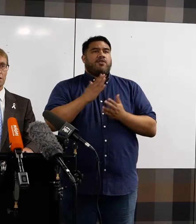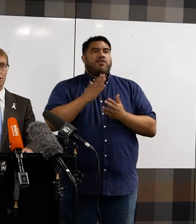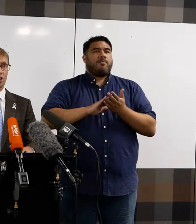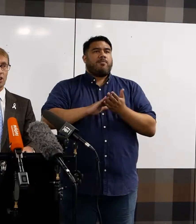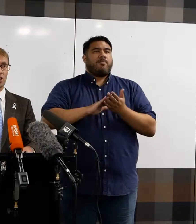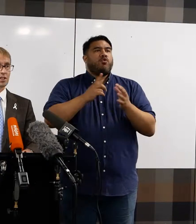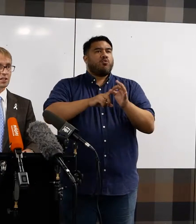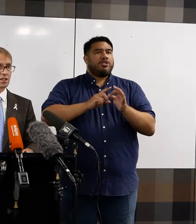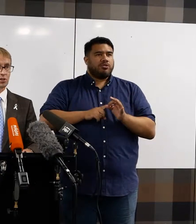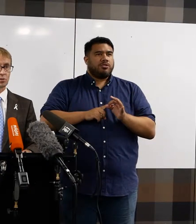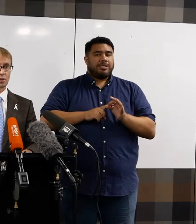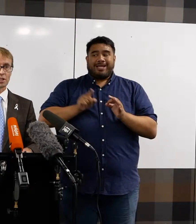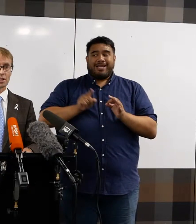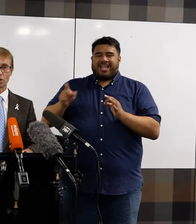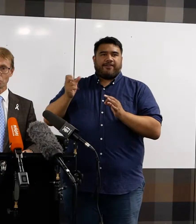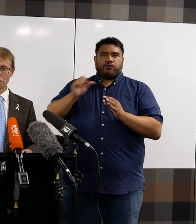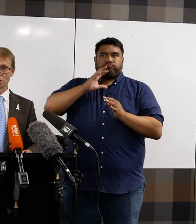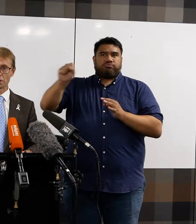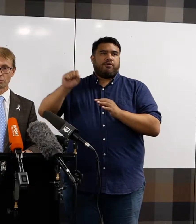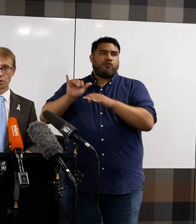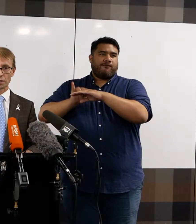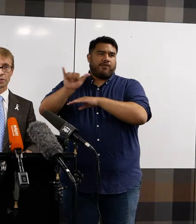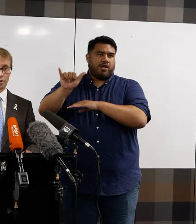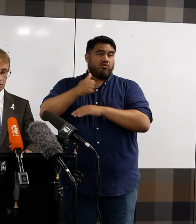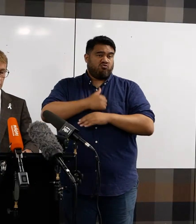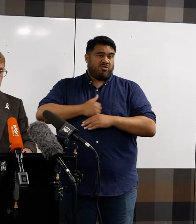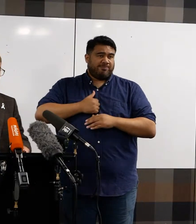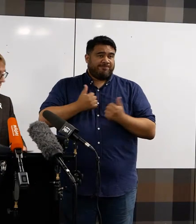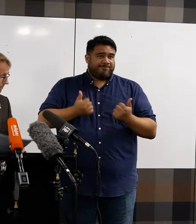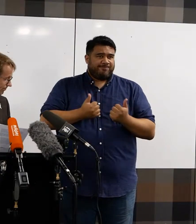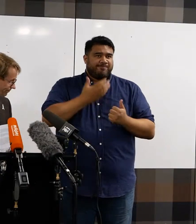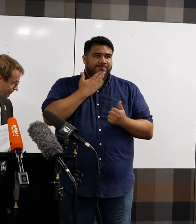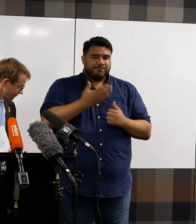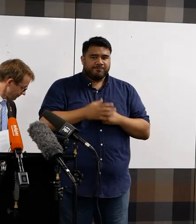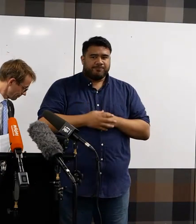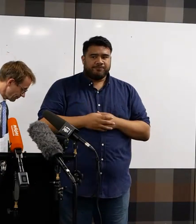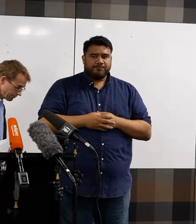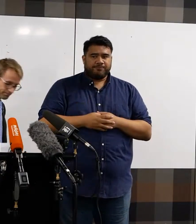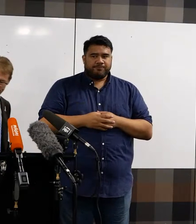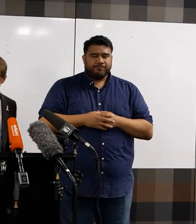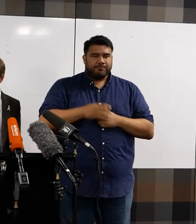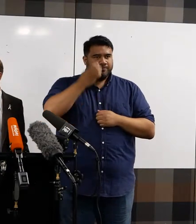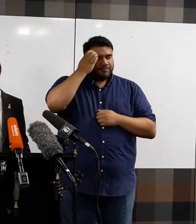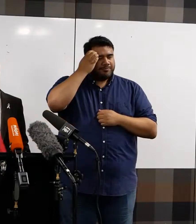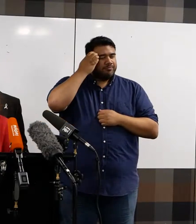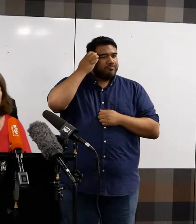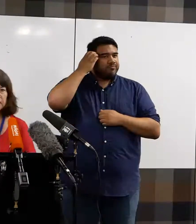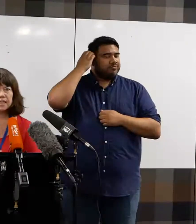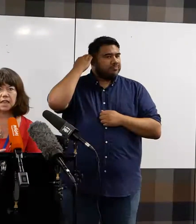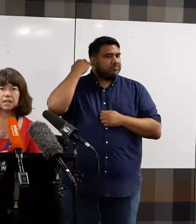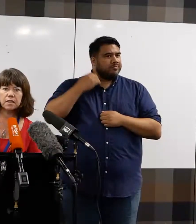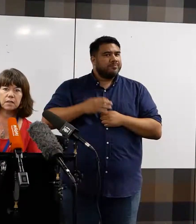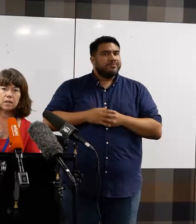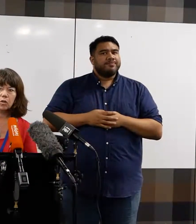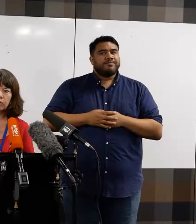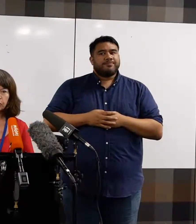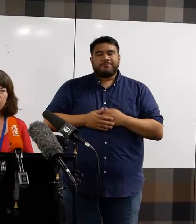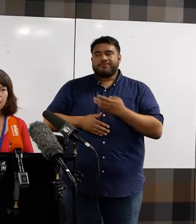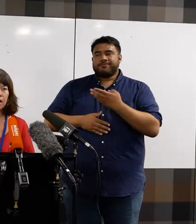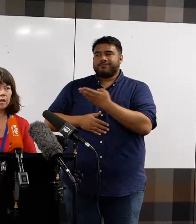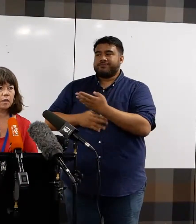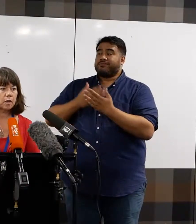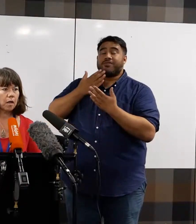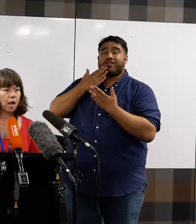a flight to get to, so we'll need to leave promptly. Thank you very much. Thank you. So the details